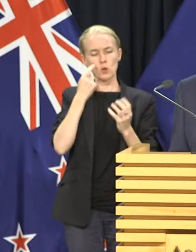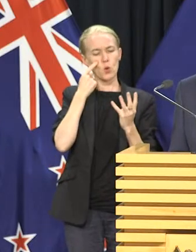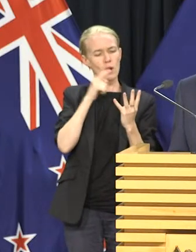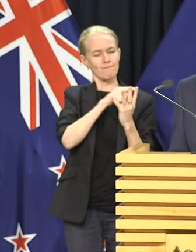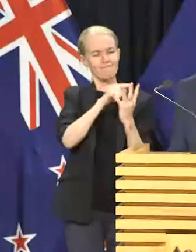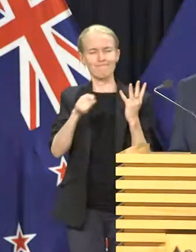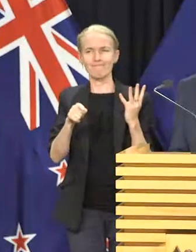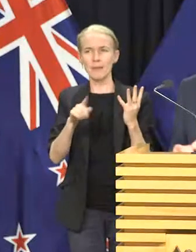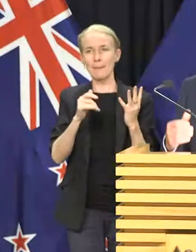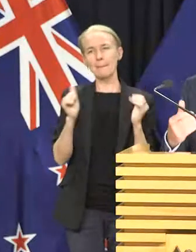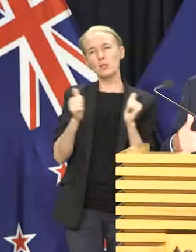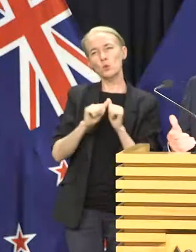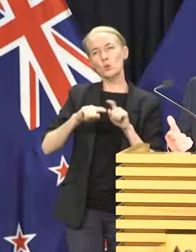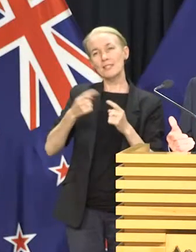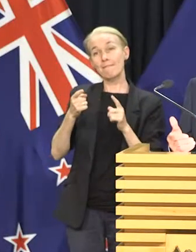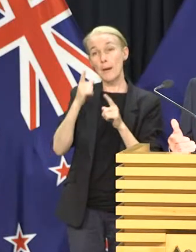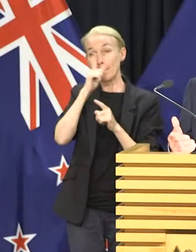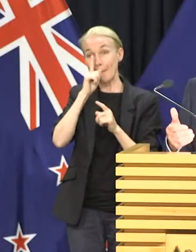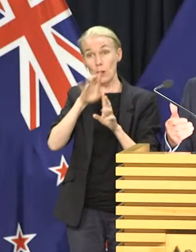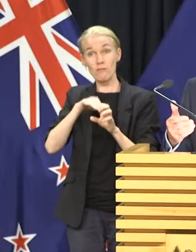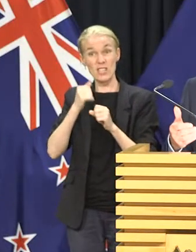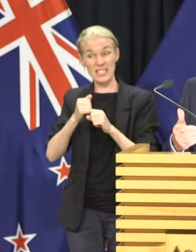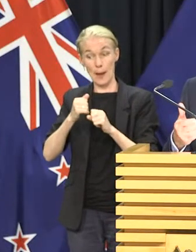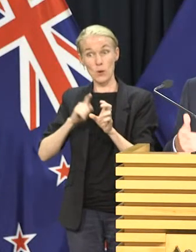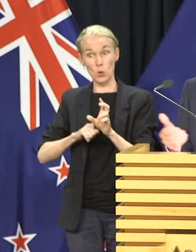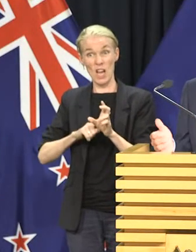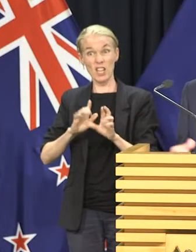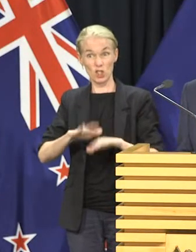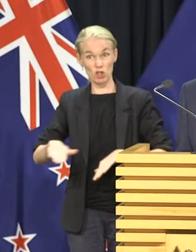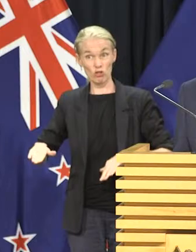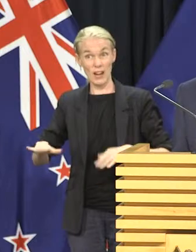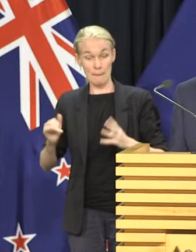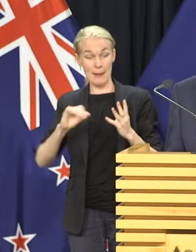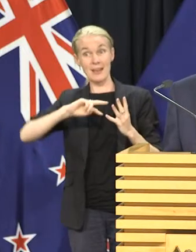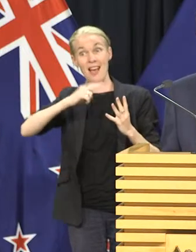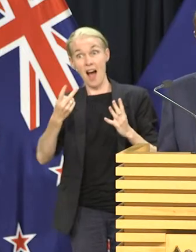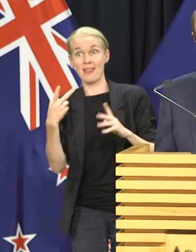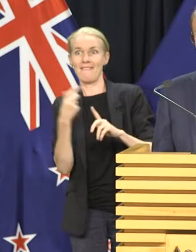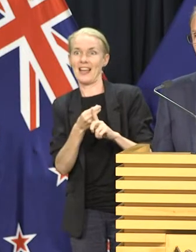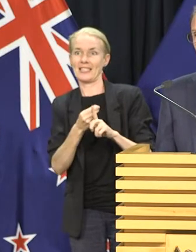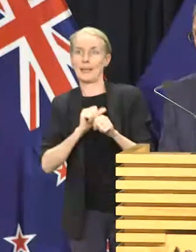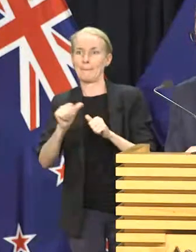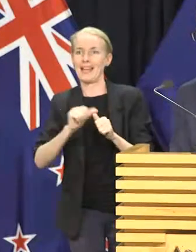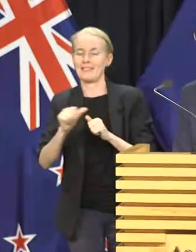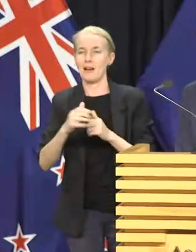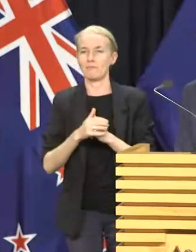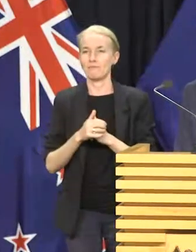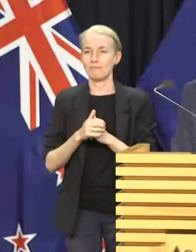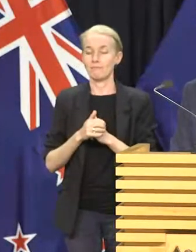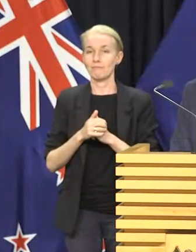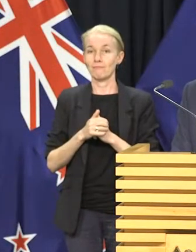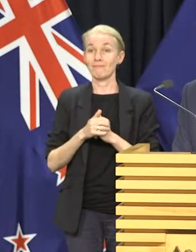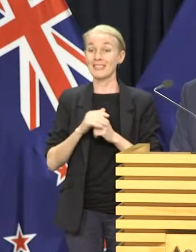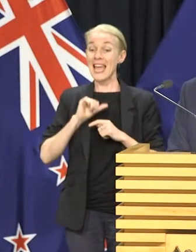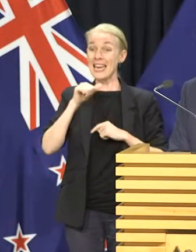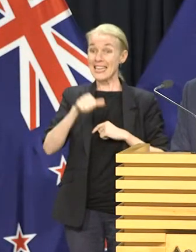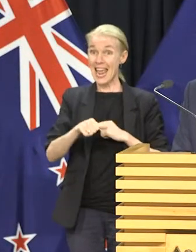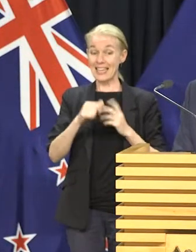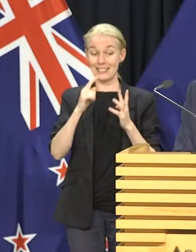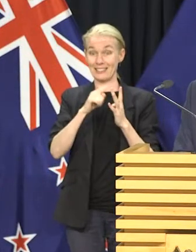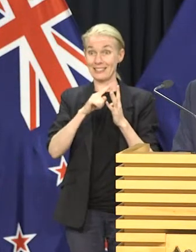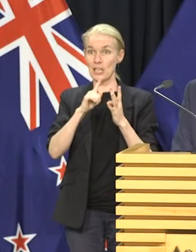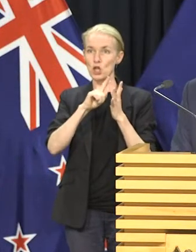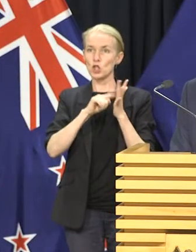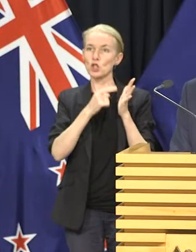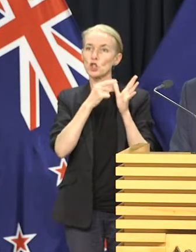The vaccine that is next in line for going through our approval process is the Janssen vaccine, and the independent committee